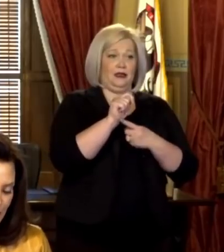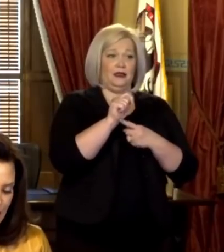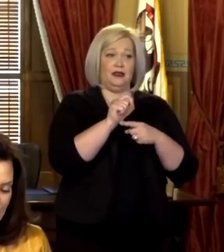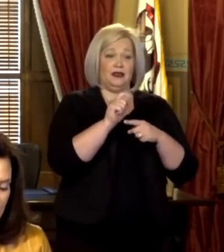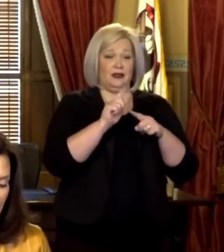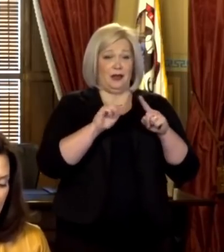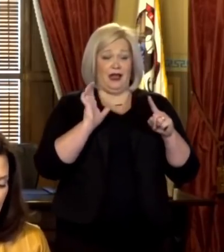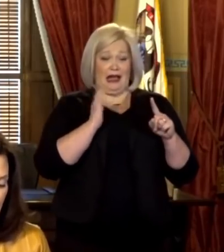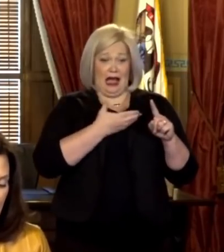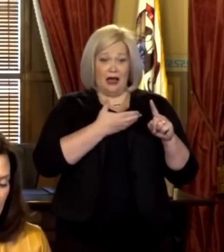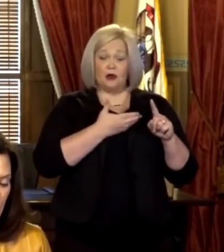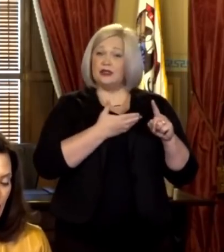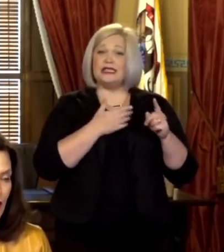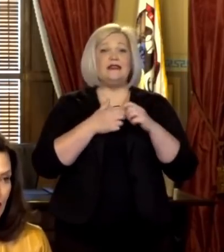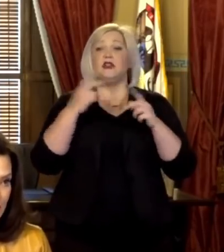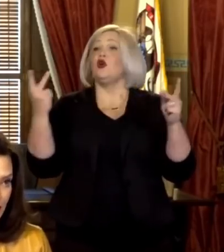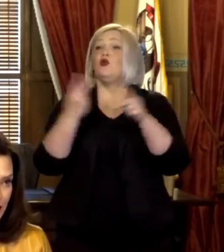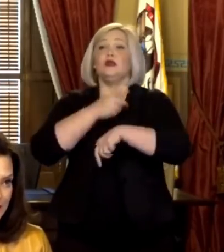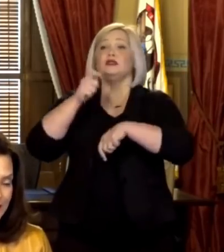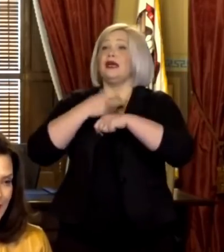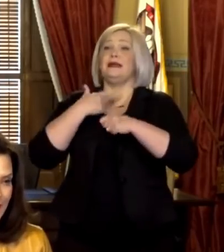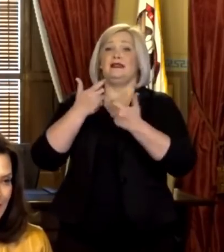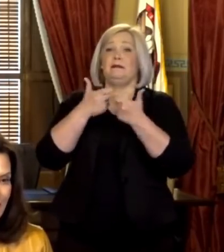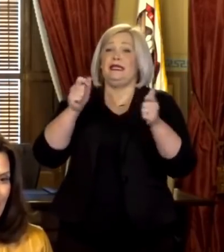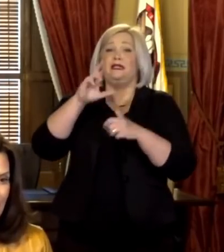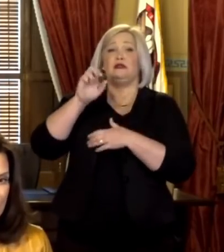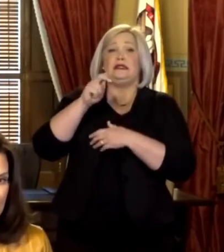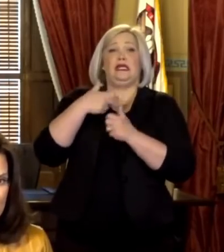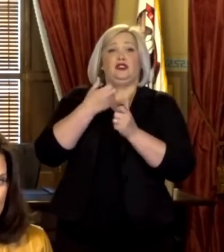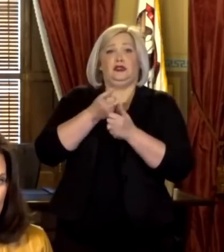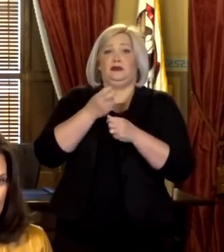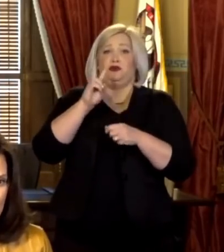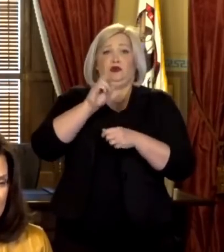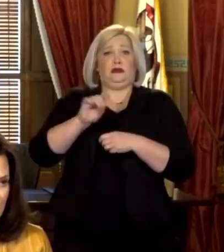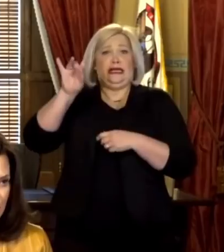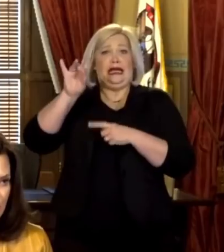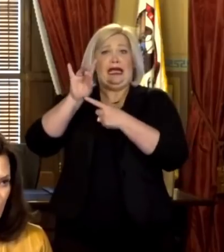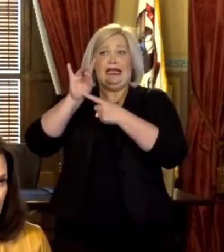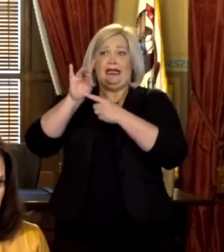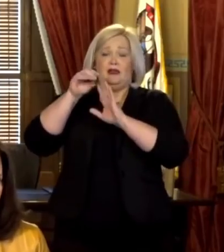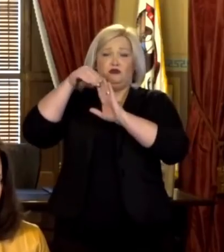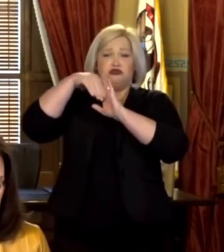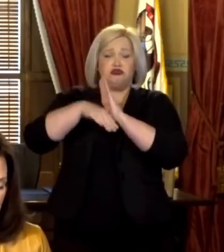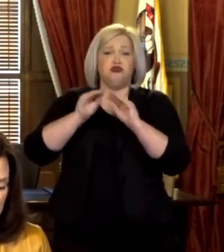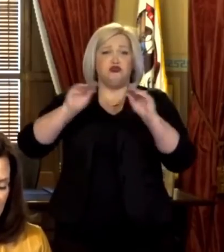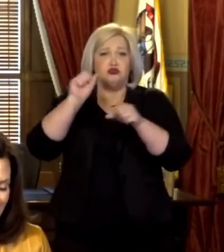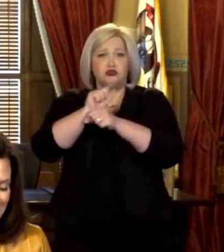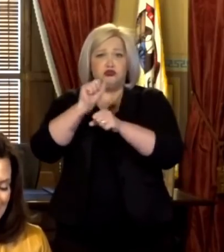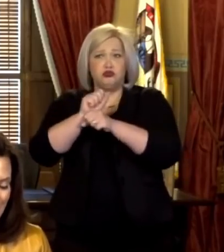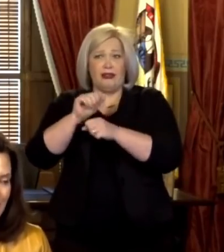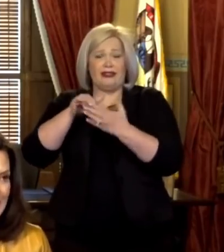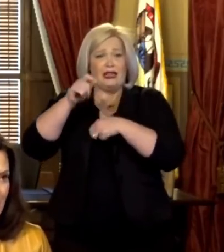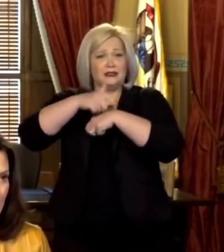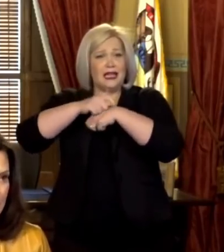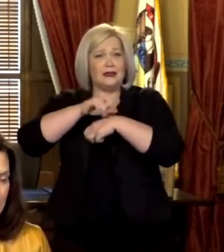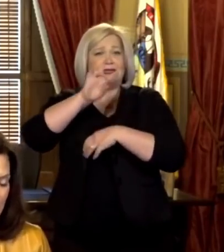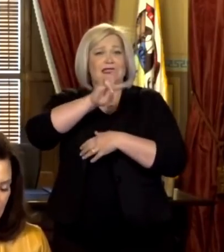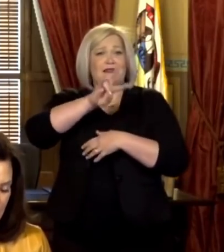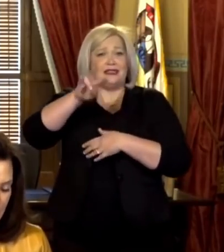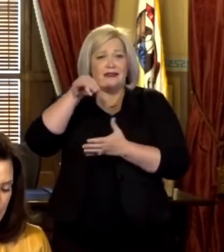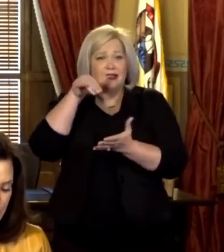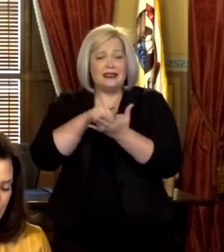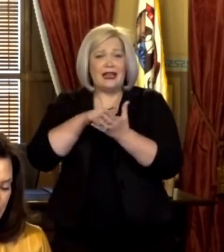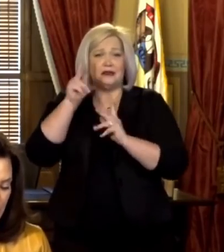the toughest week during the Great Recession. The hardest week during the Great Recession, for perspective, was